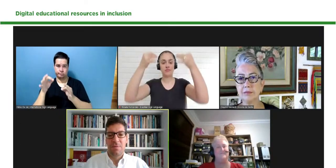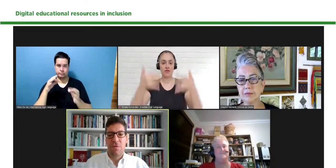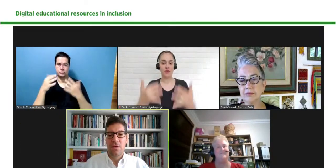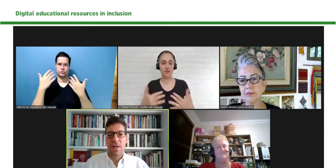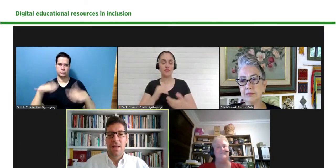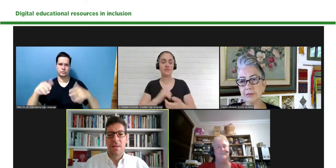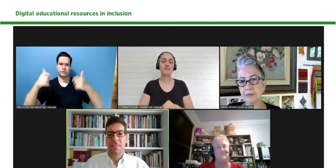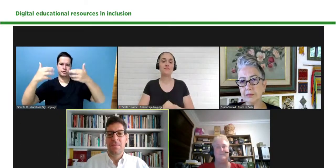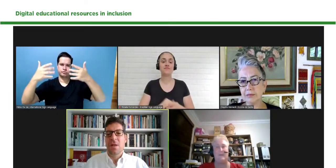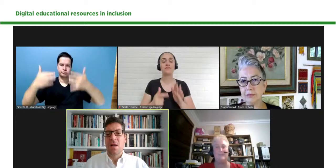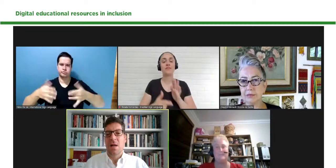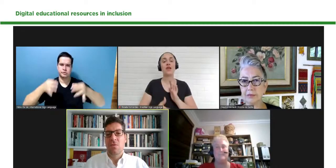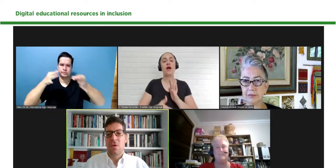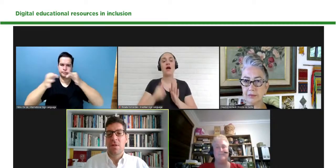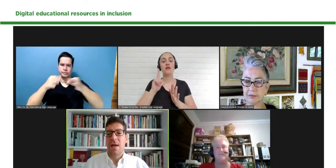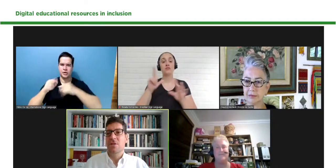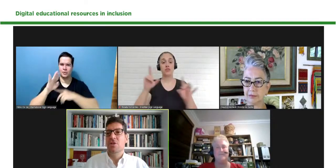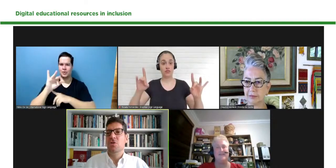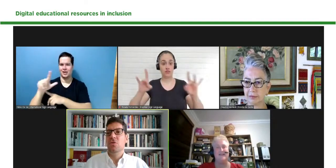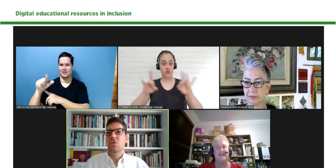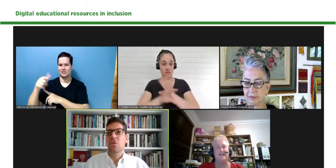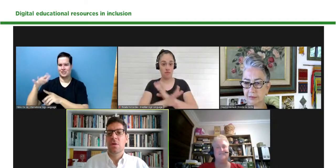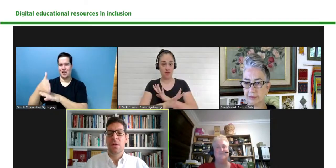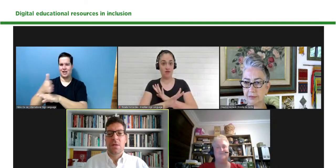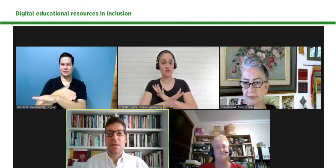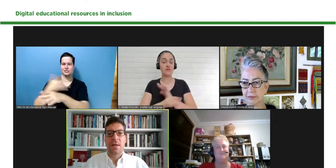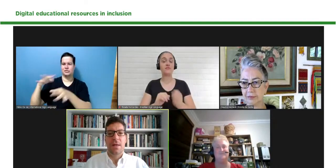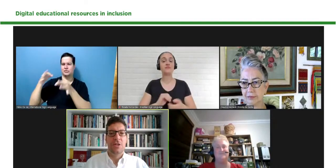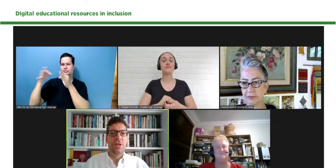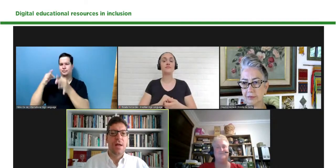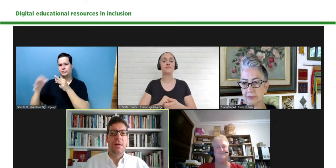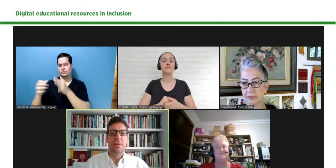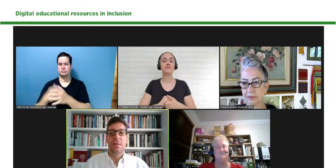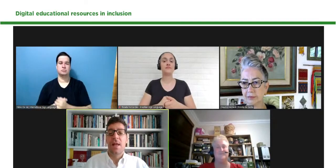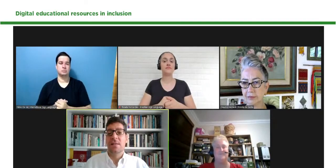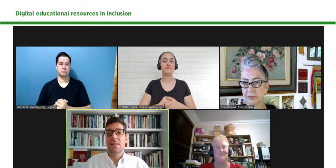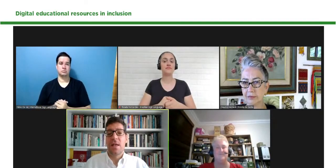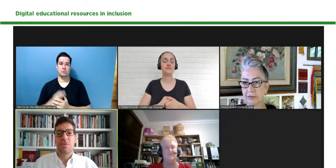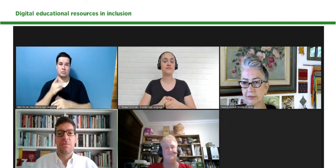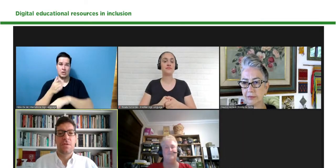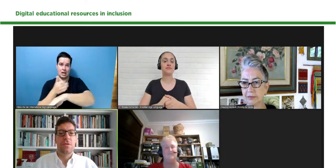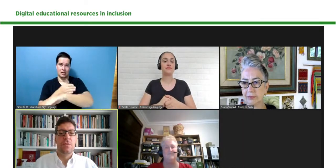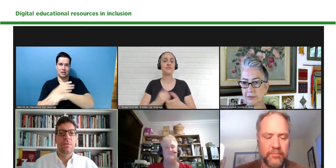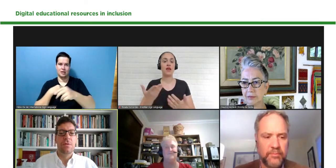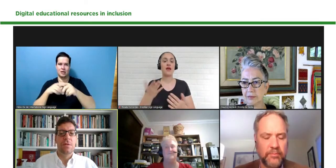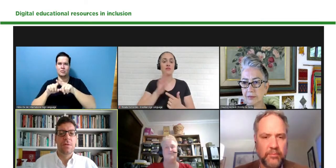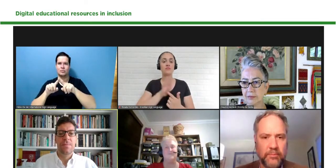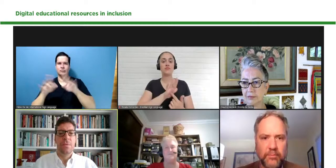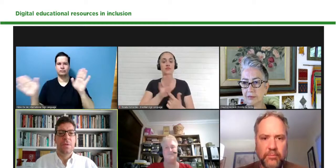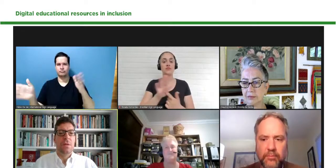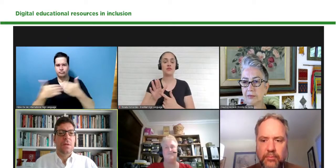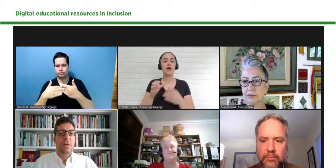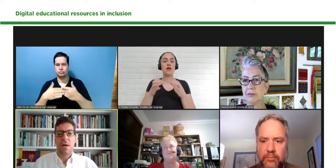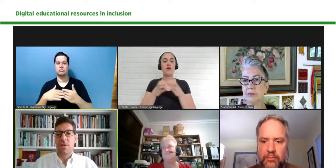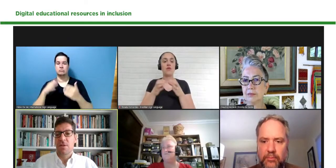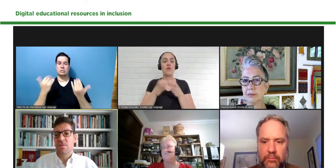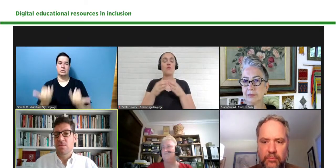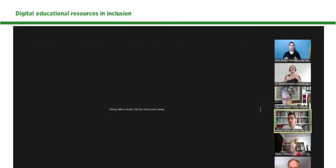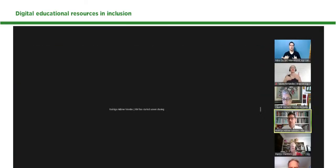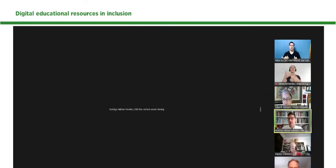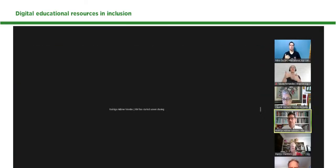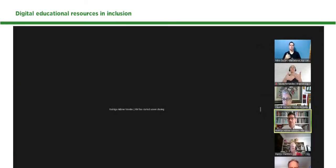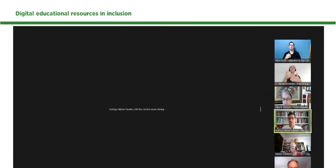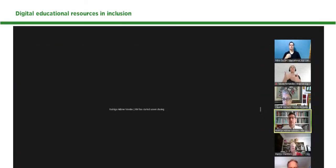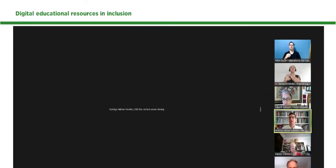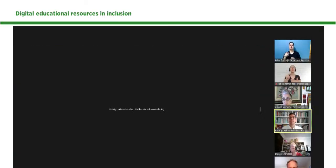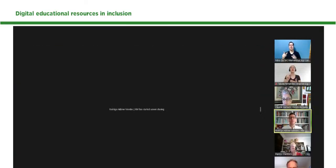and before that, I would like to share the next steps of this community, now that